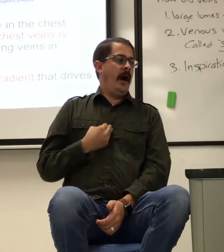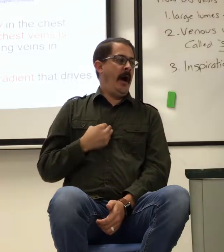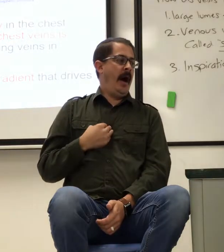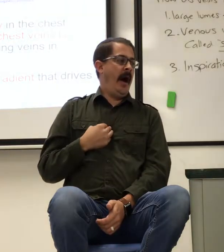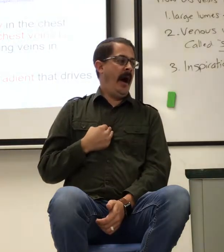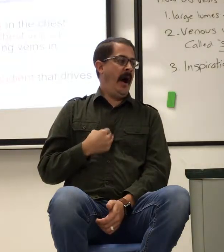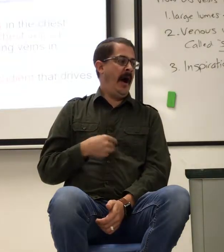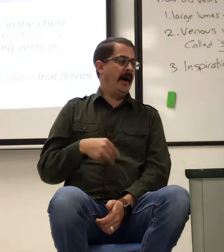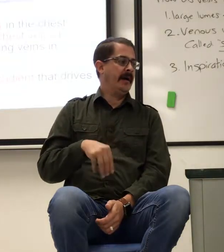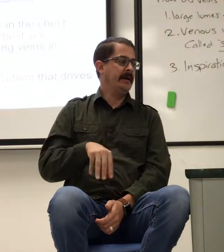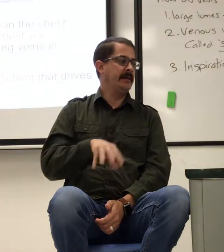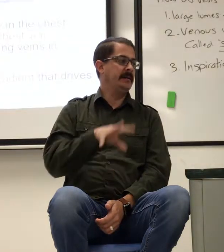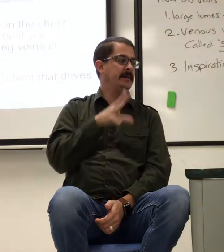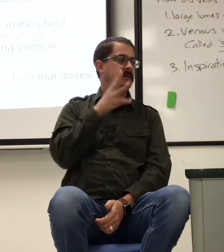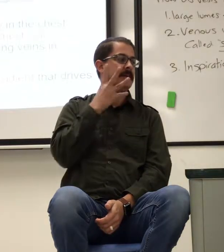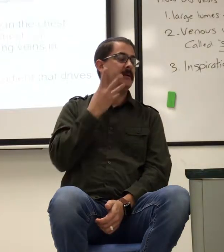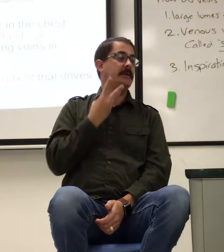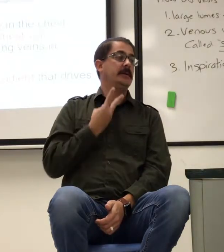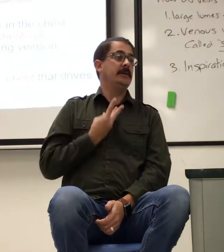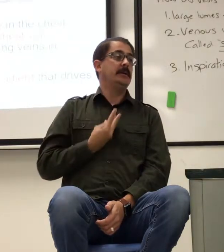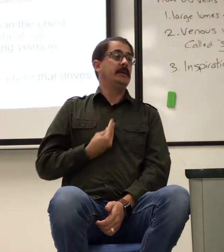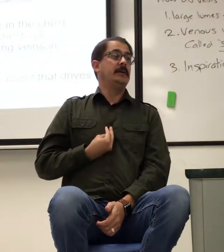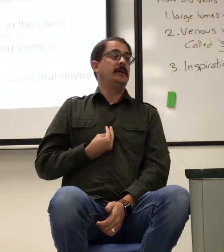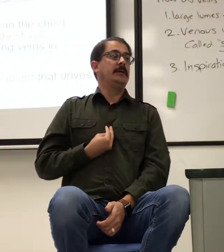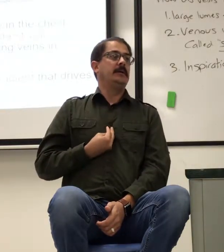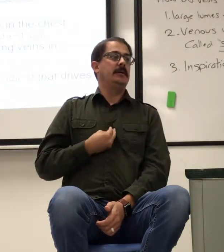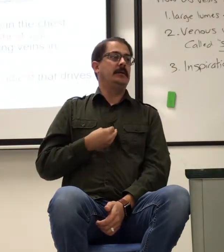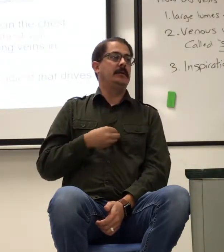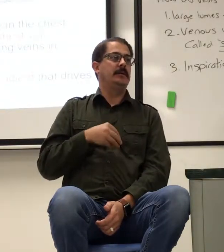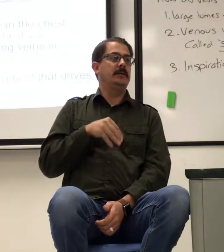Okay, you increase thoracic volume.